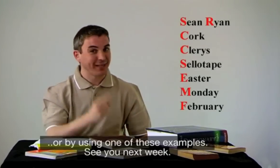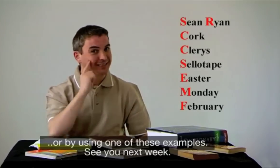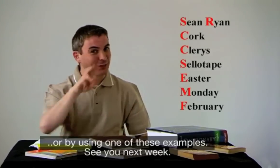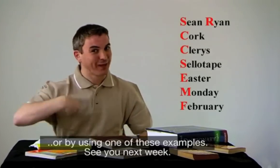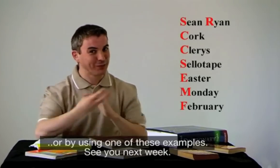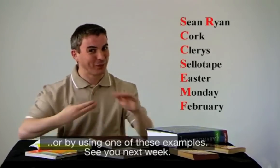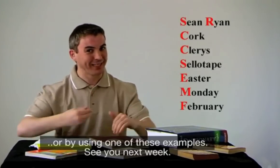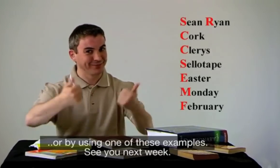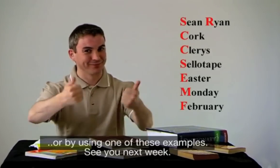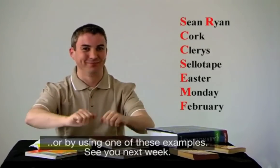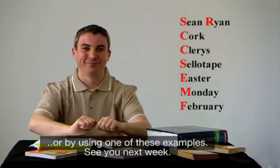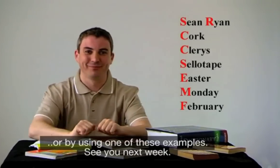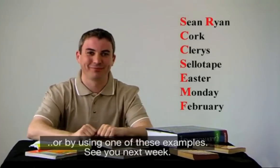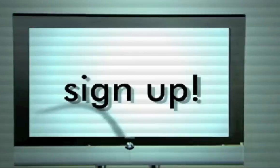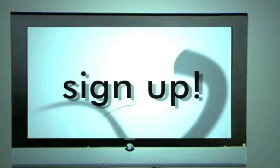examples. See you next week.